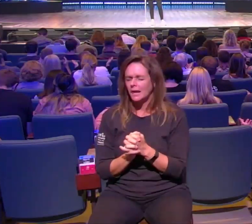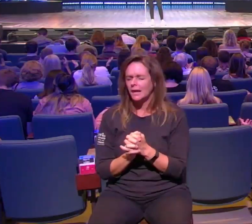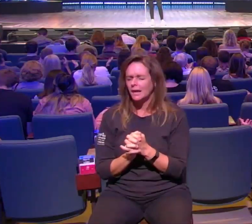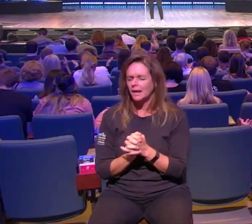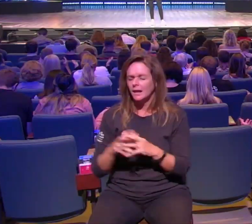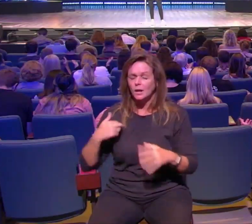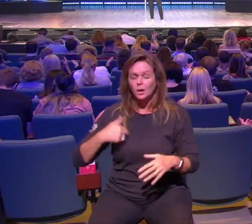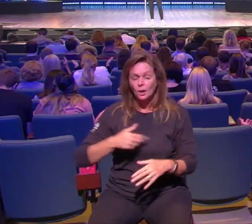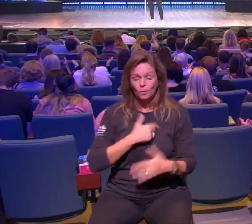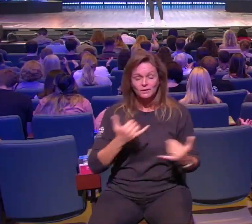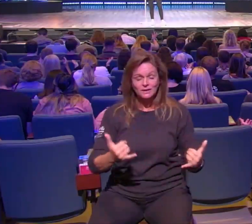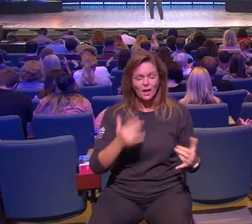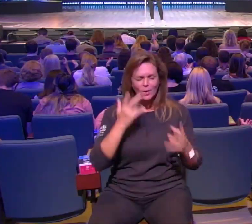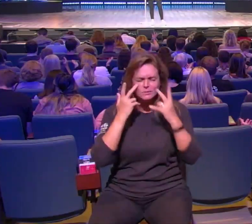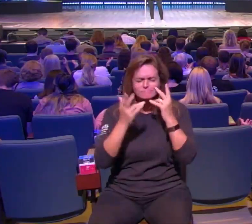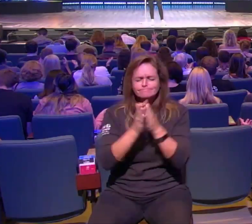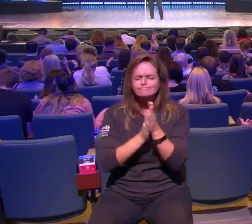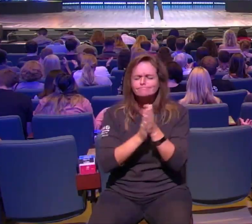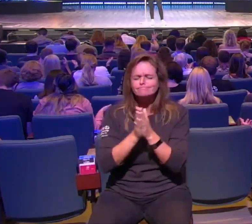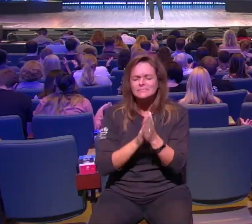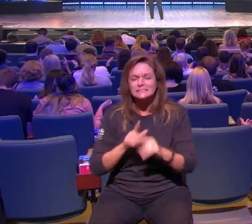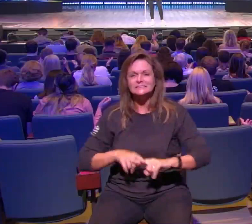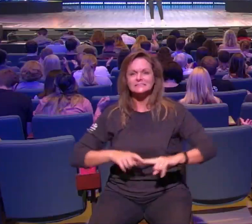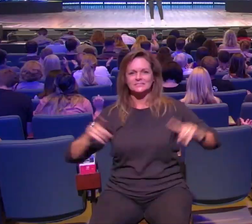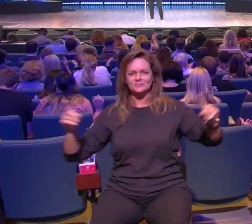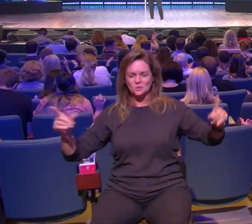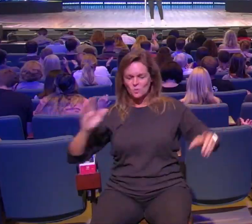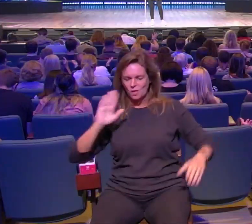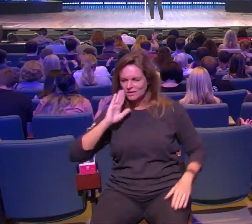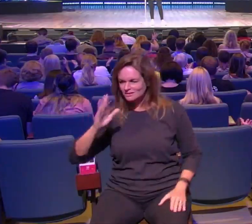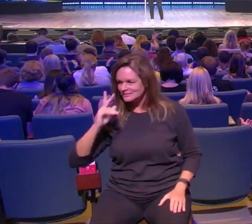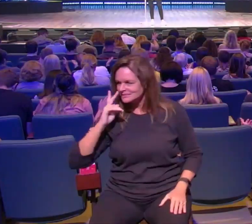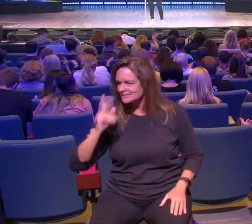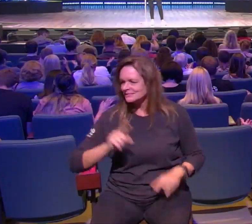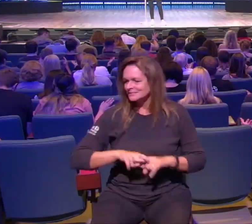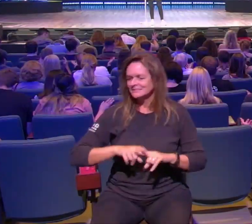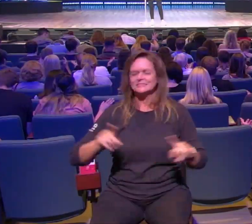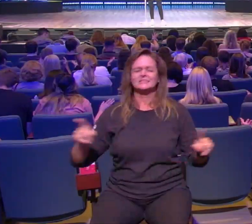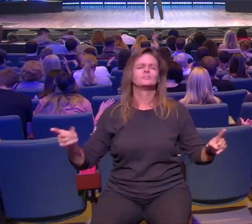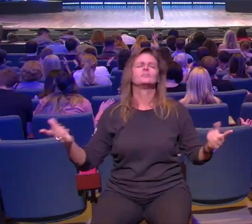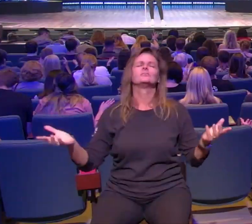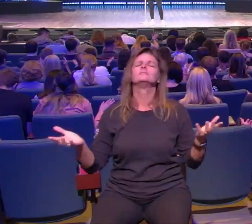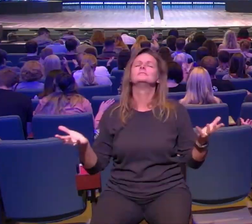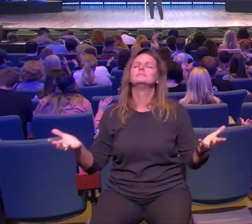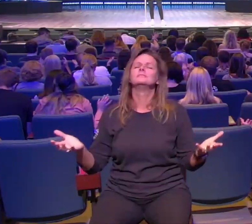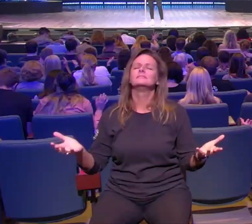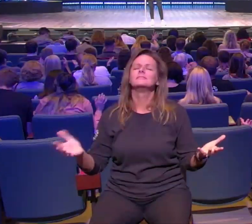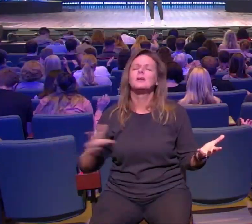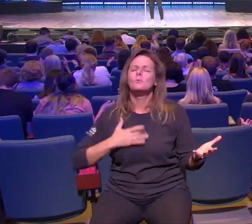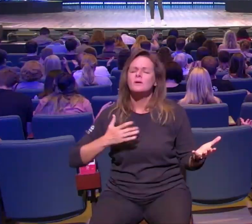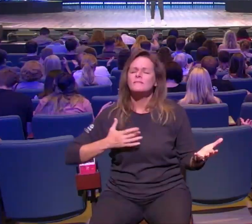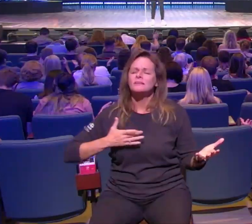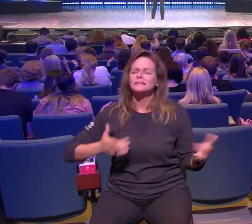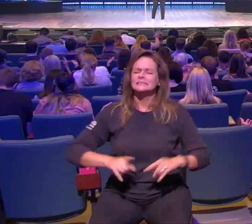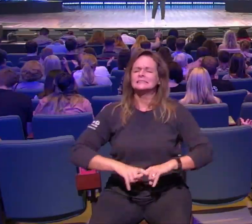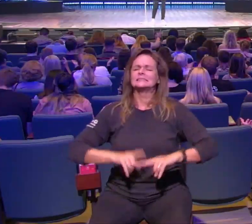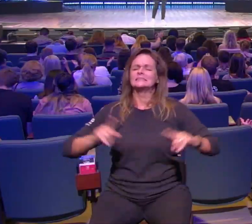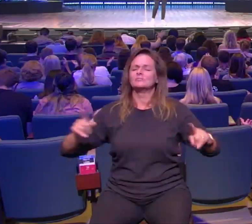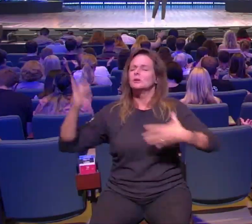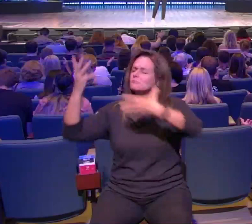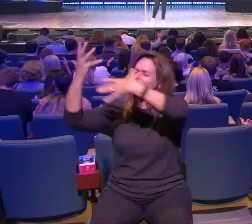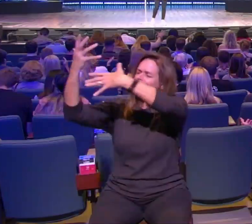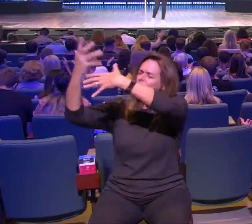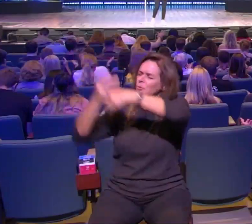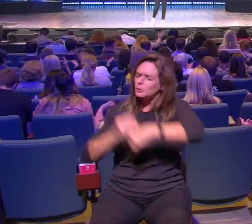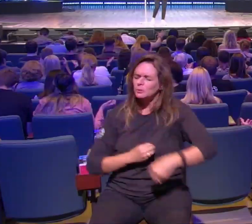that when we look in the mirror, we won't recognize ourselves. And when we look at our church, we won't recognize this church because of all that you are wanting to do in